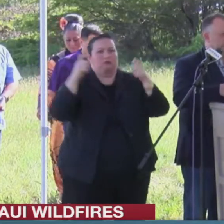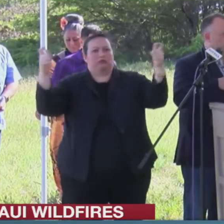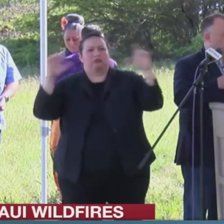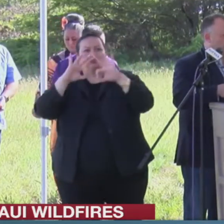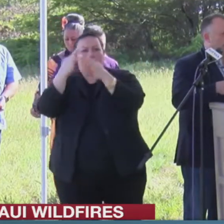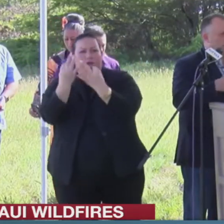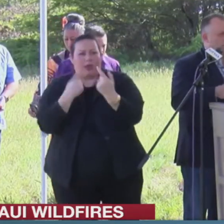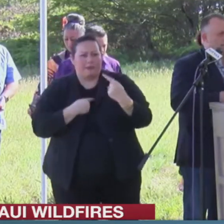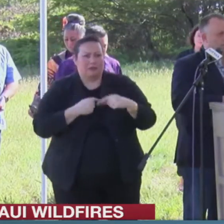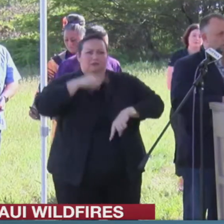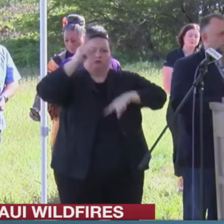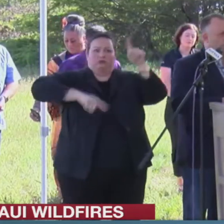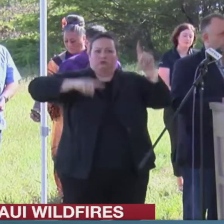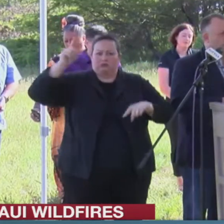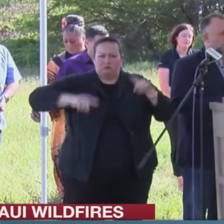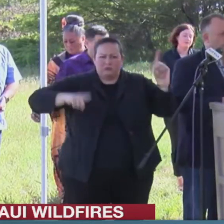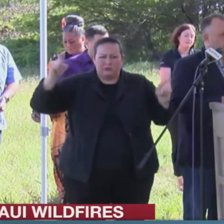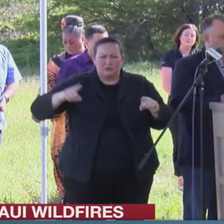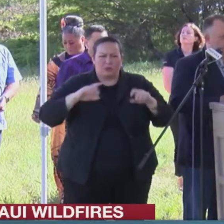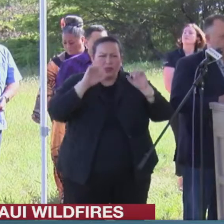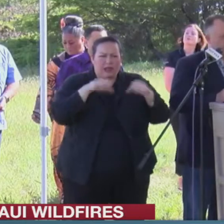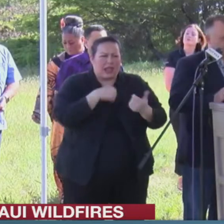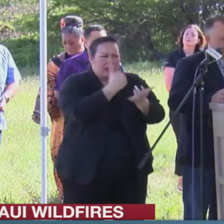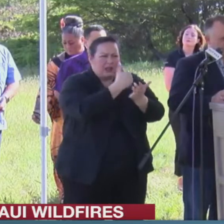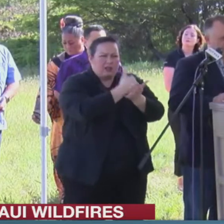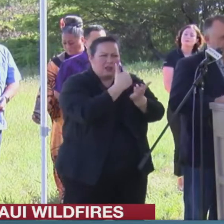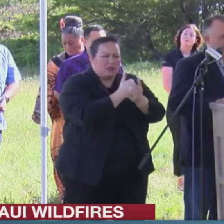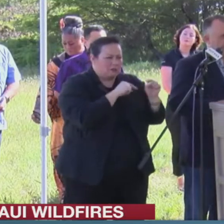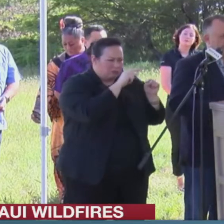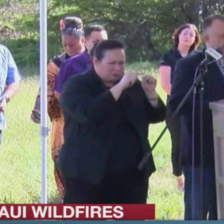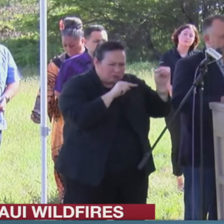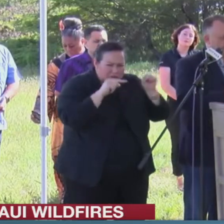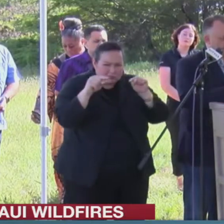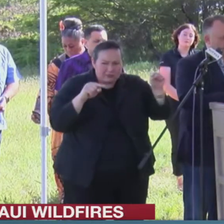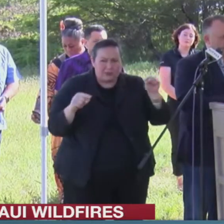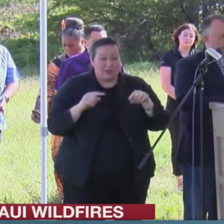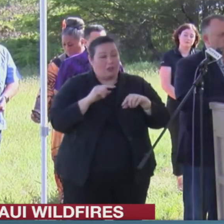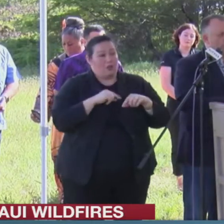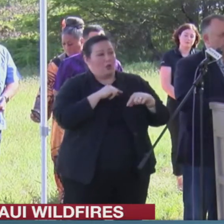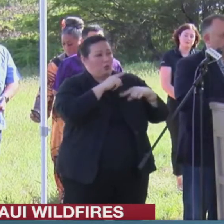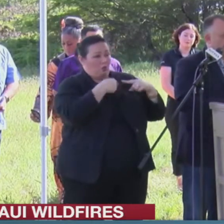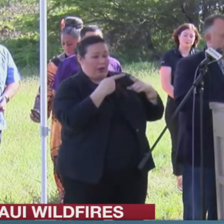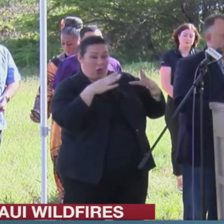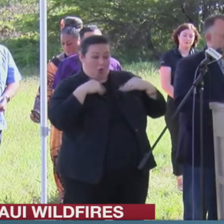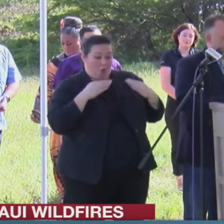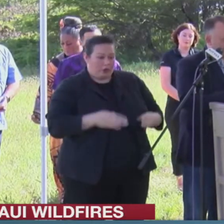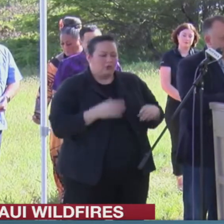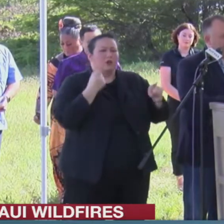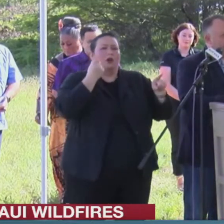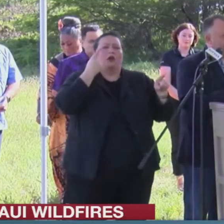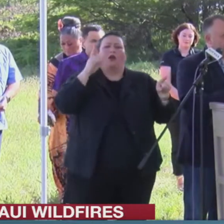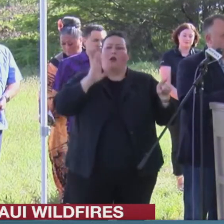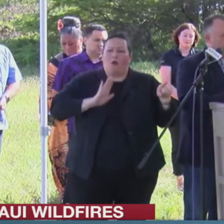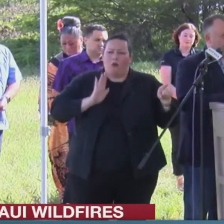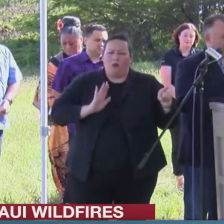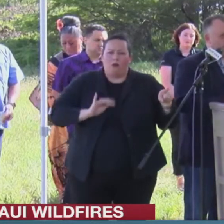cases it's been one by one by one. But once people understand that they're going to be given a fair market value